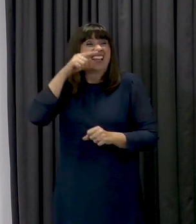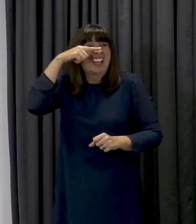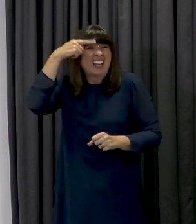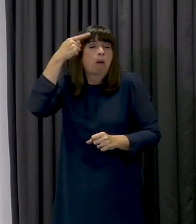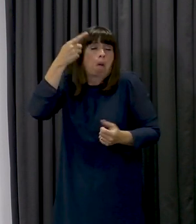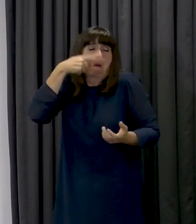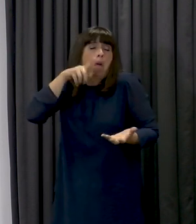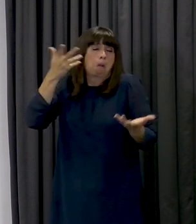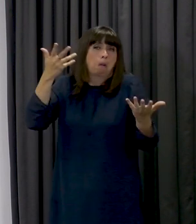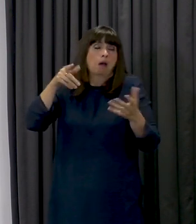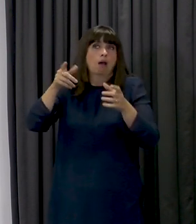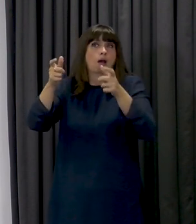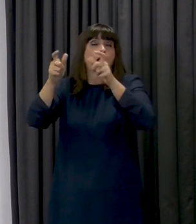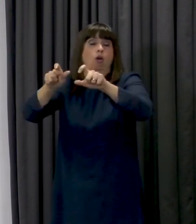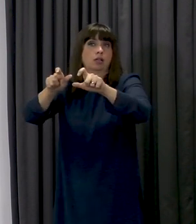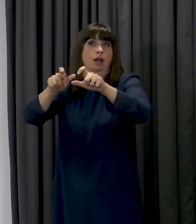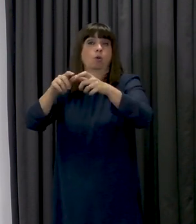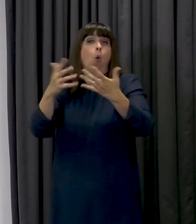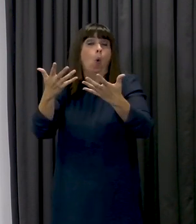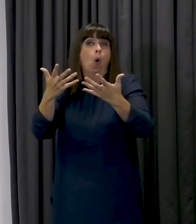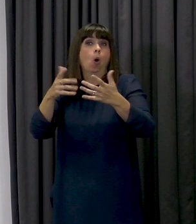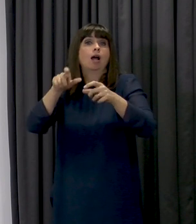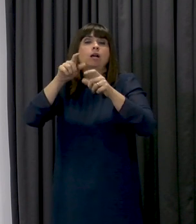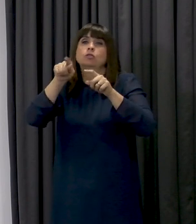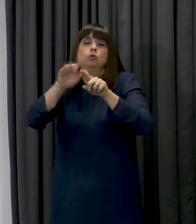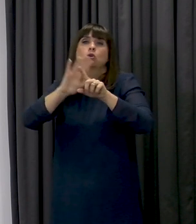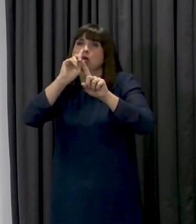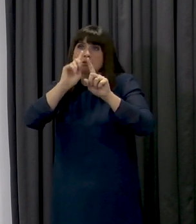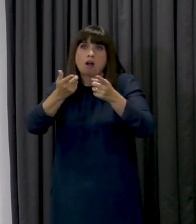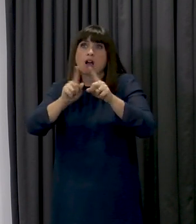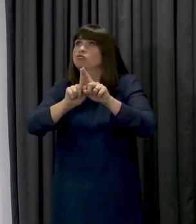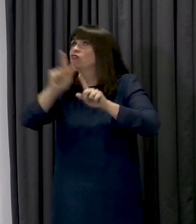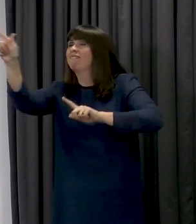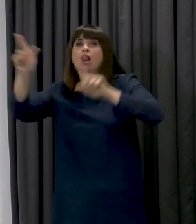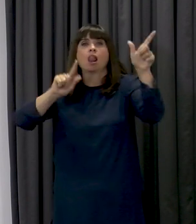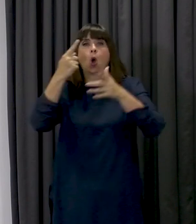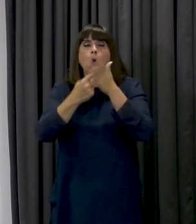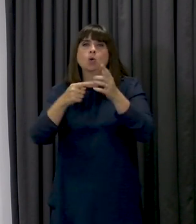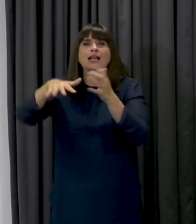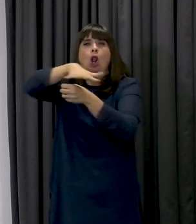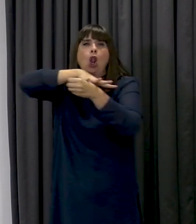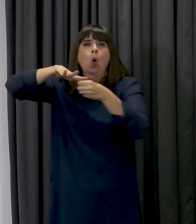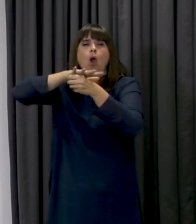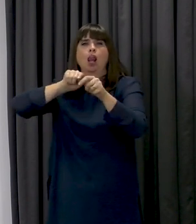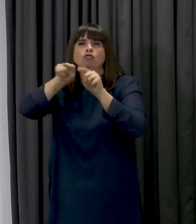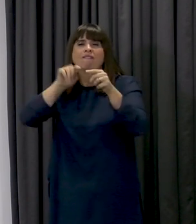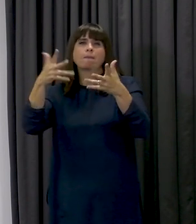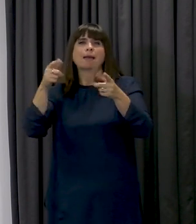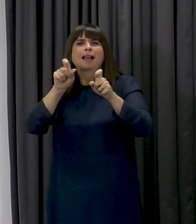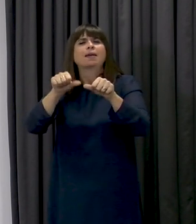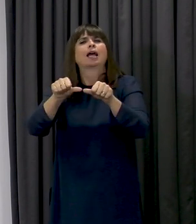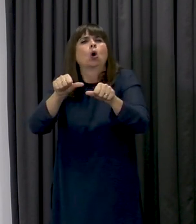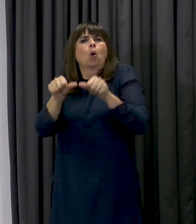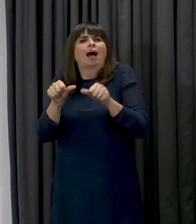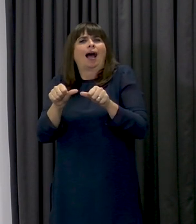in Wales, then stay local might become part of the message that we would require in a local lockdown set